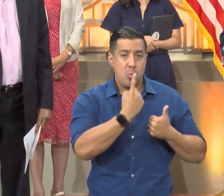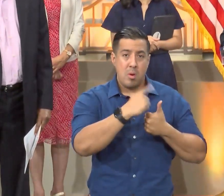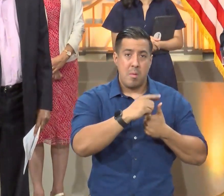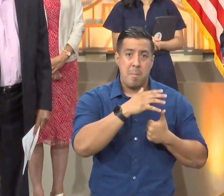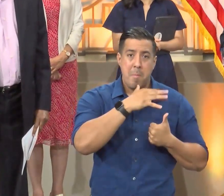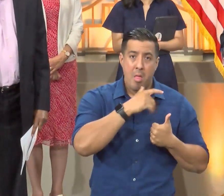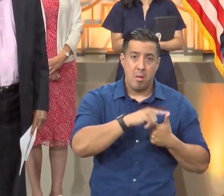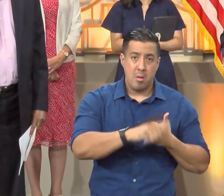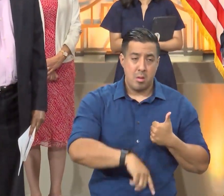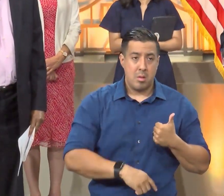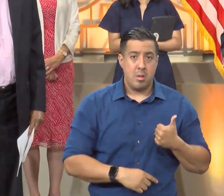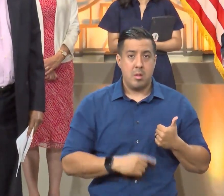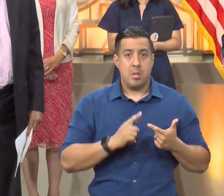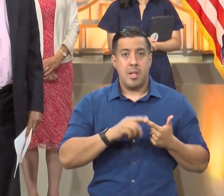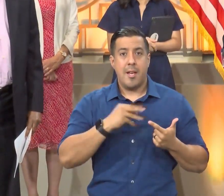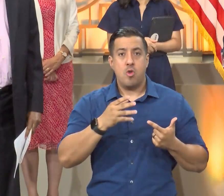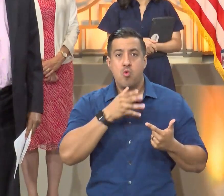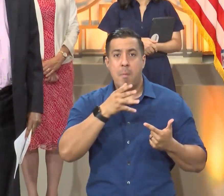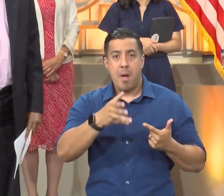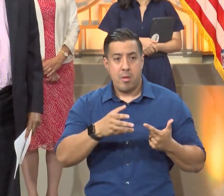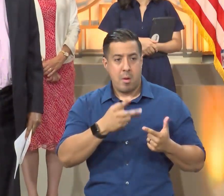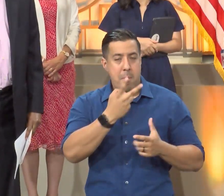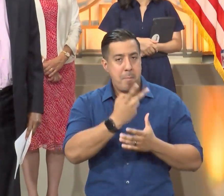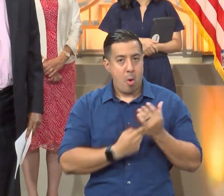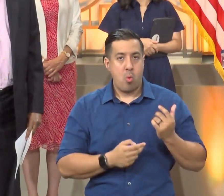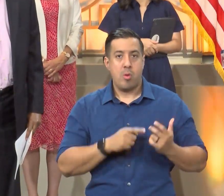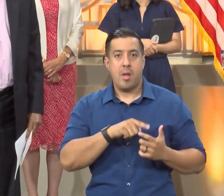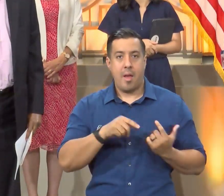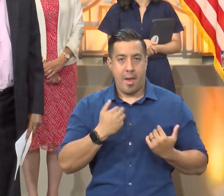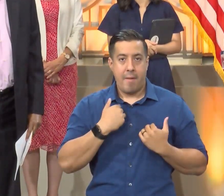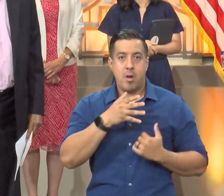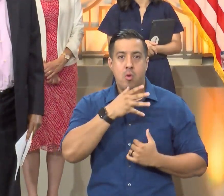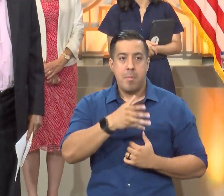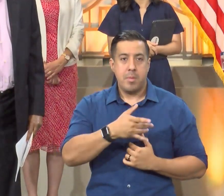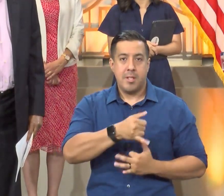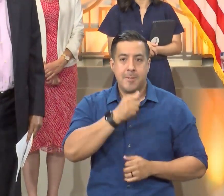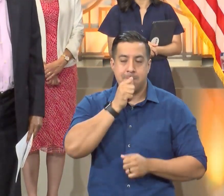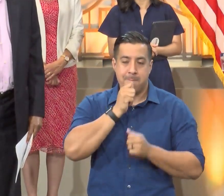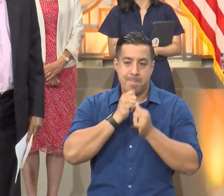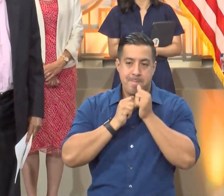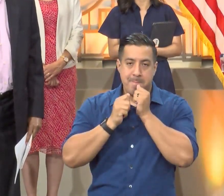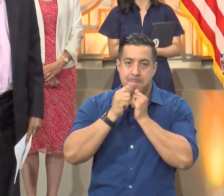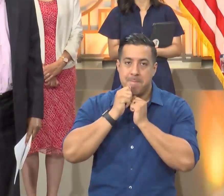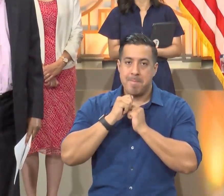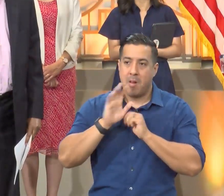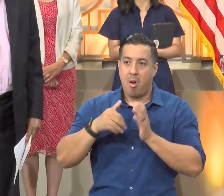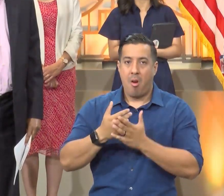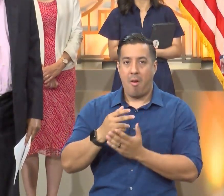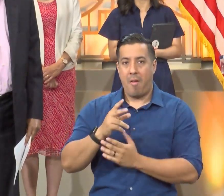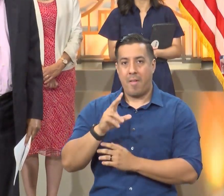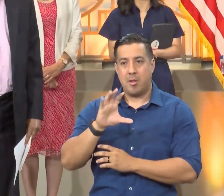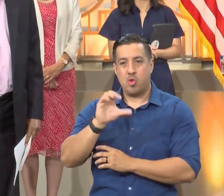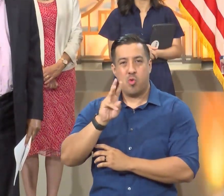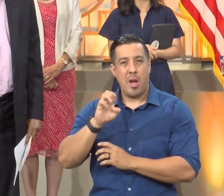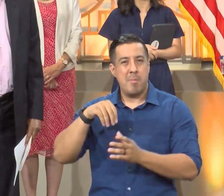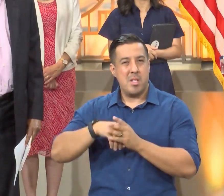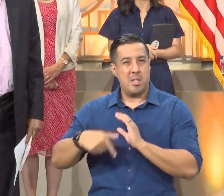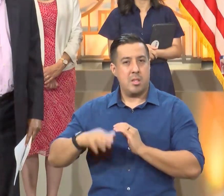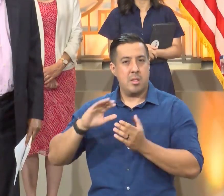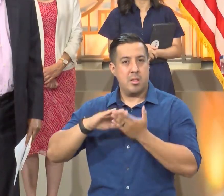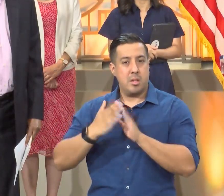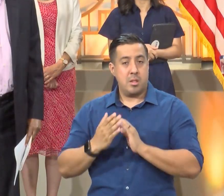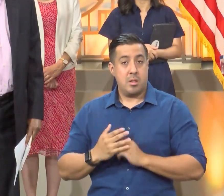mother and grandmother, both of them, suffering from violence in our city. But I